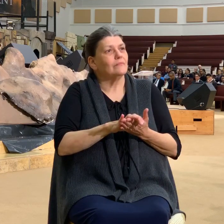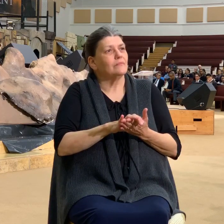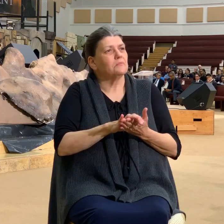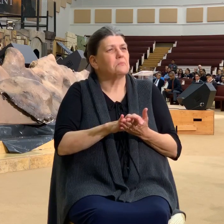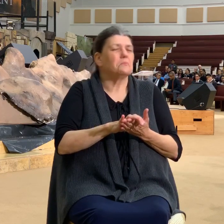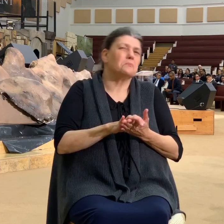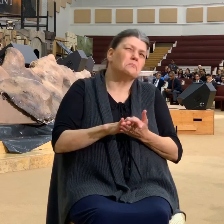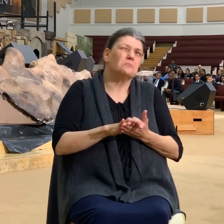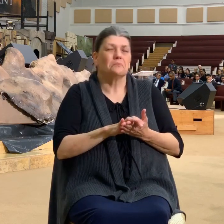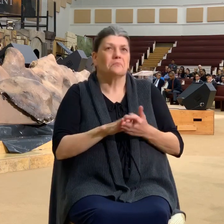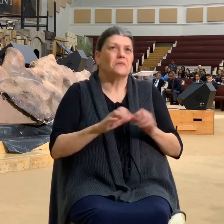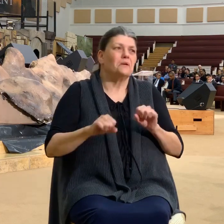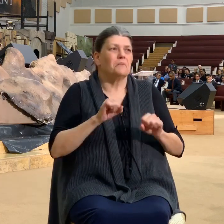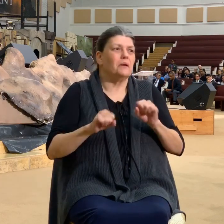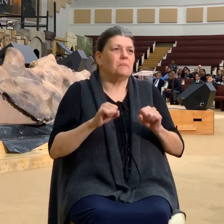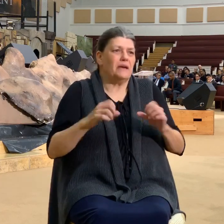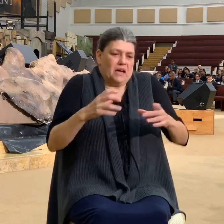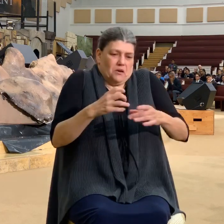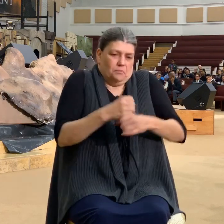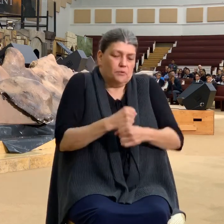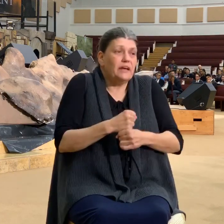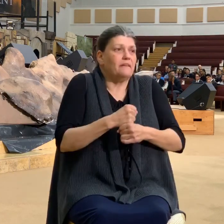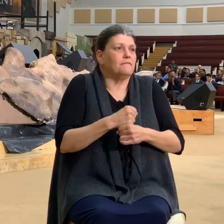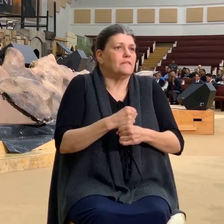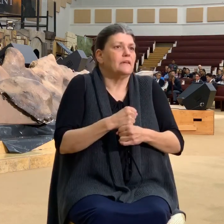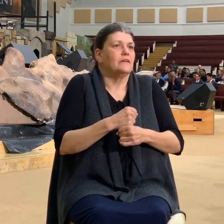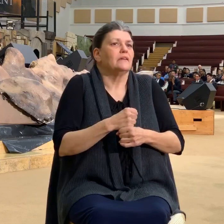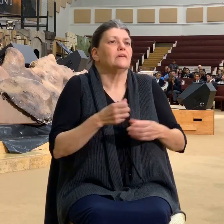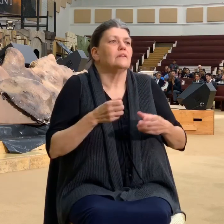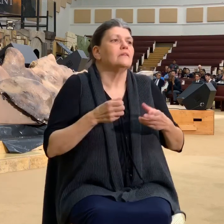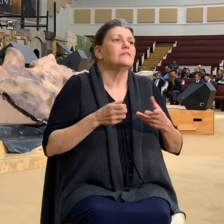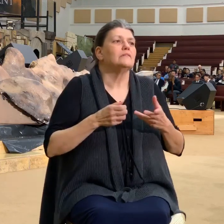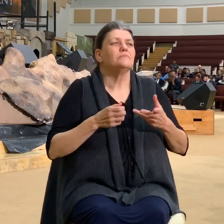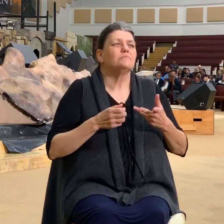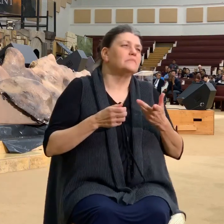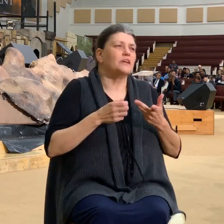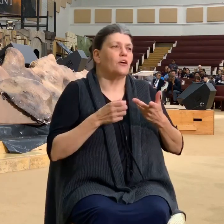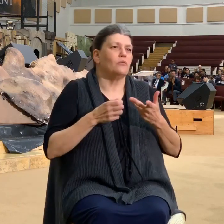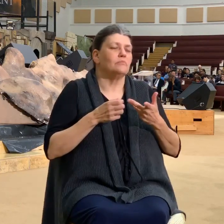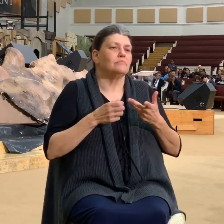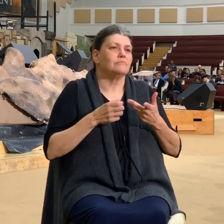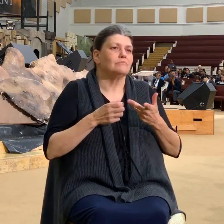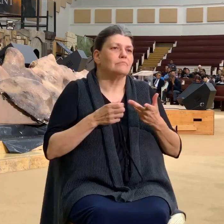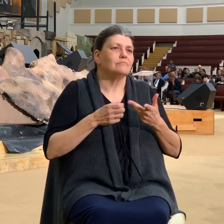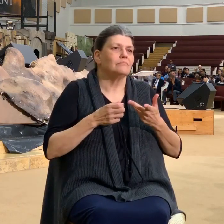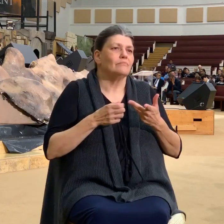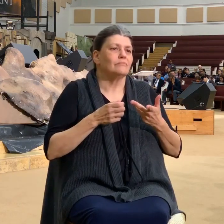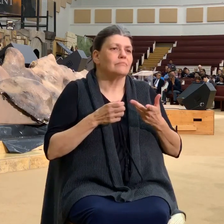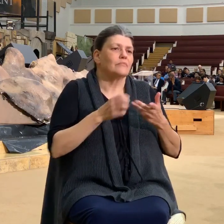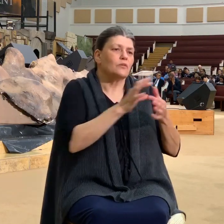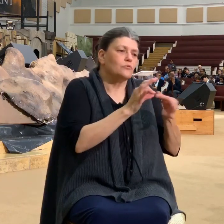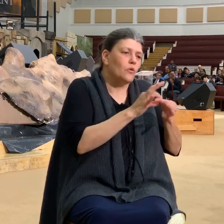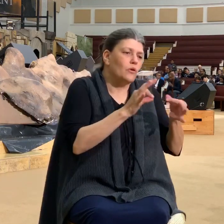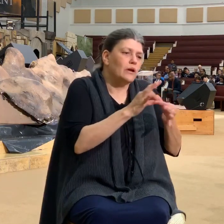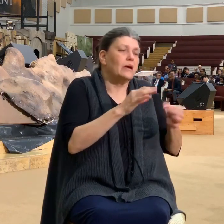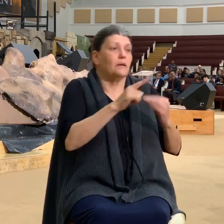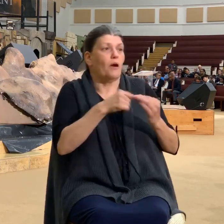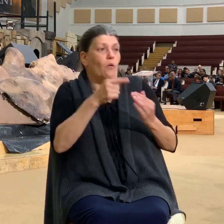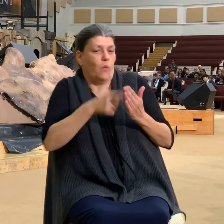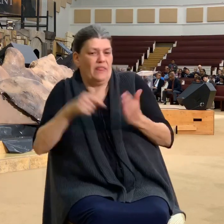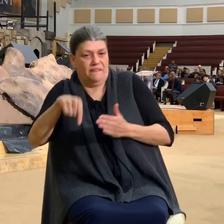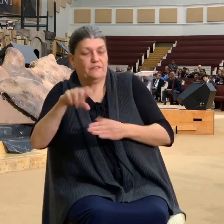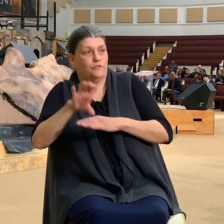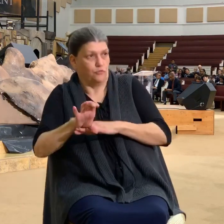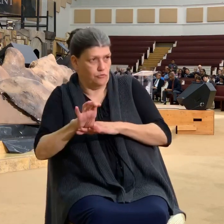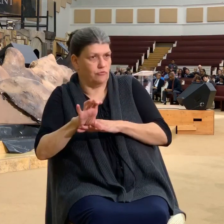maybe just a brief synopsis of some of the things that forms what this church stands for.